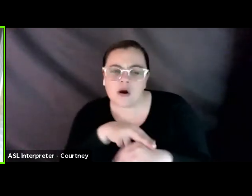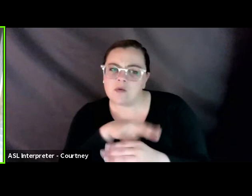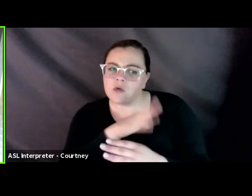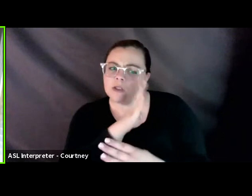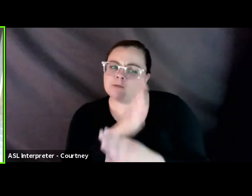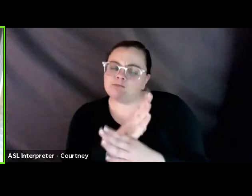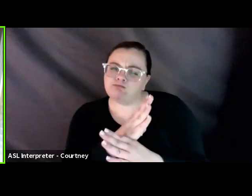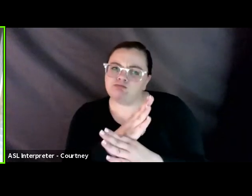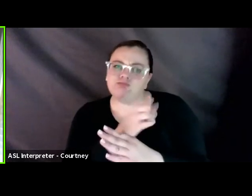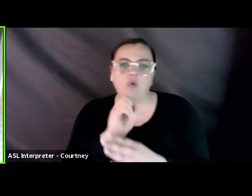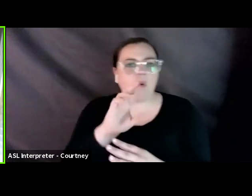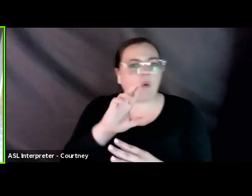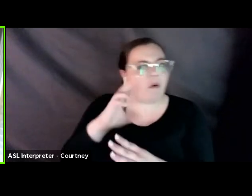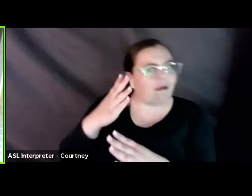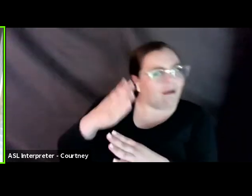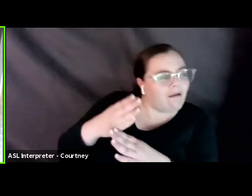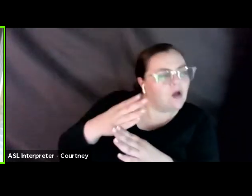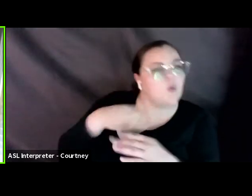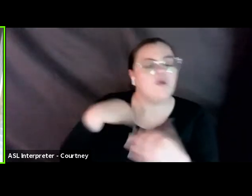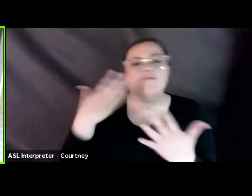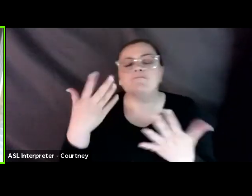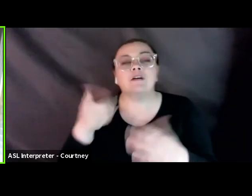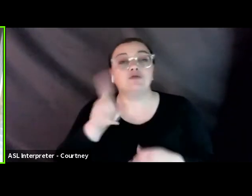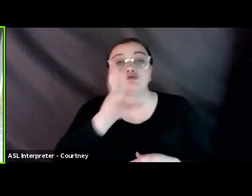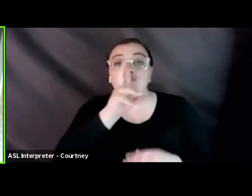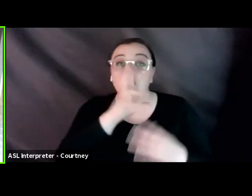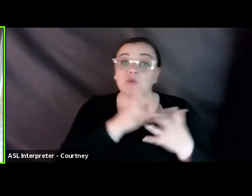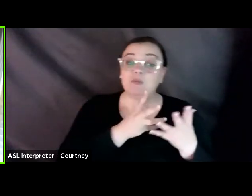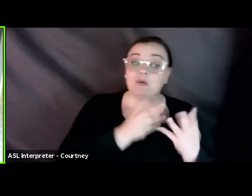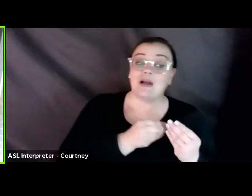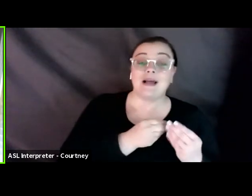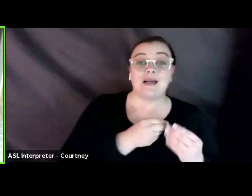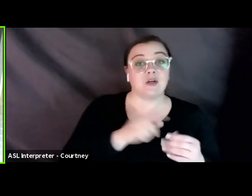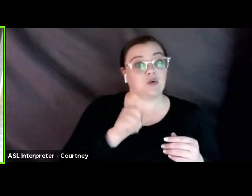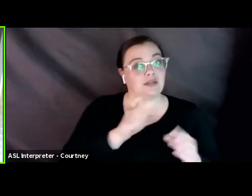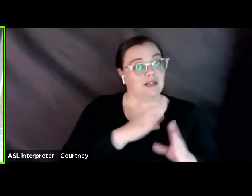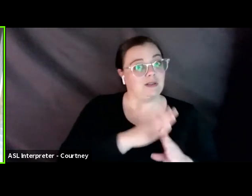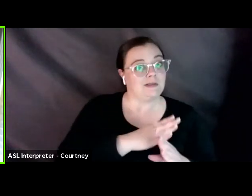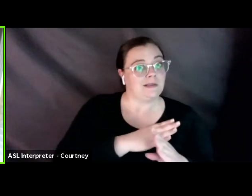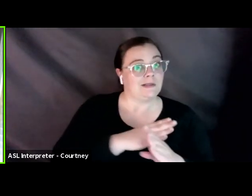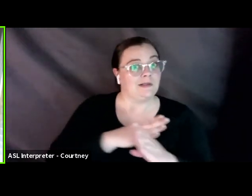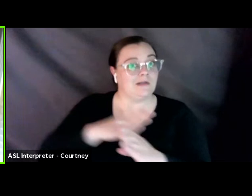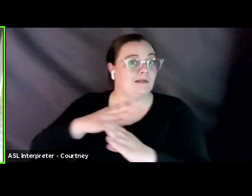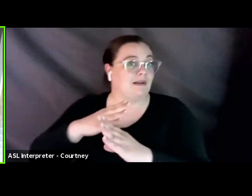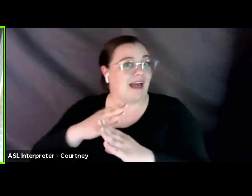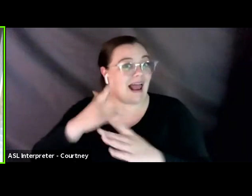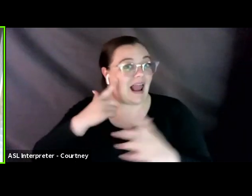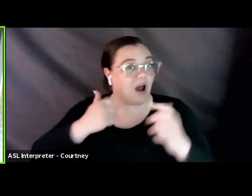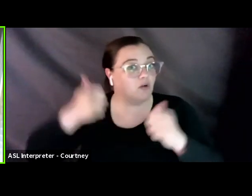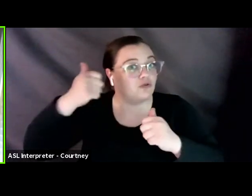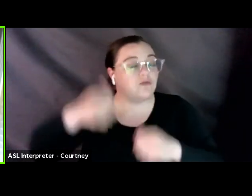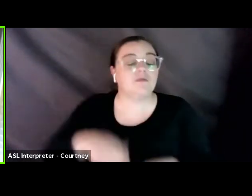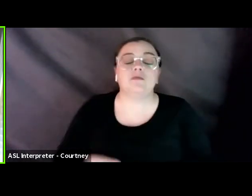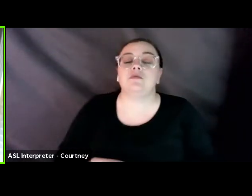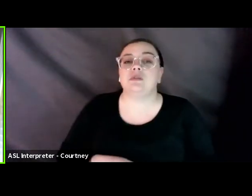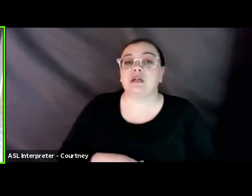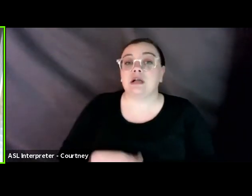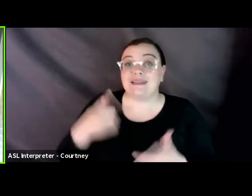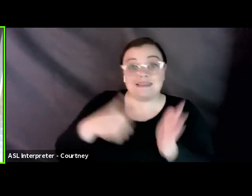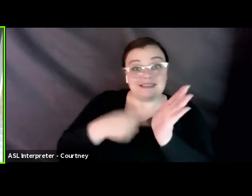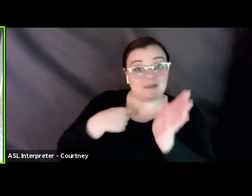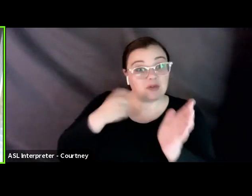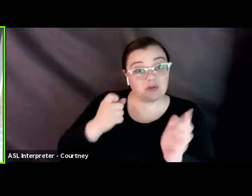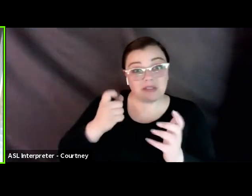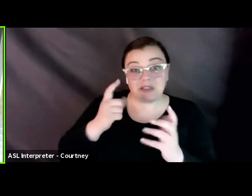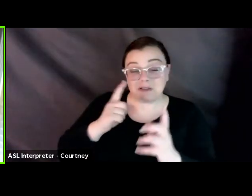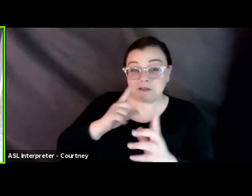too quietly? Are you speaking at a 2 or a 3? Do you need to come to a 5 or a 6? Are there times where you need to blast it? Do you